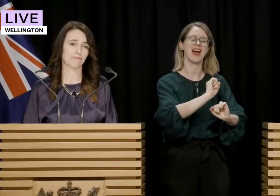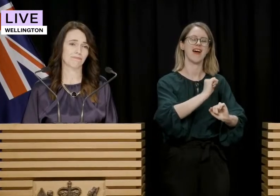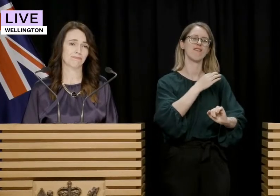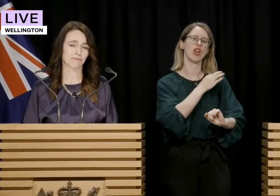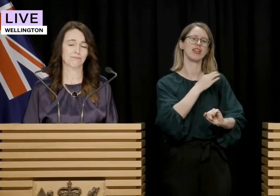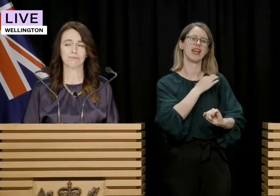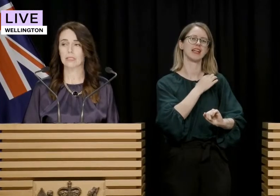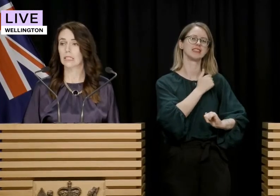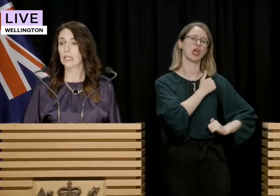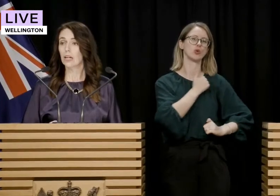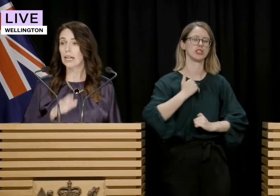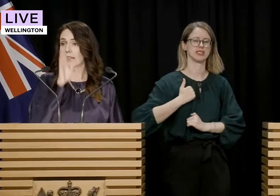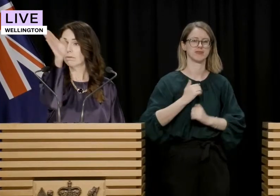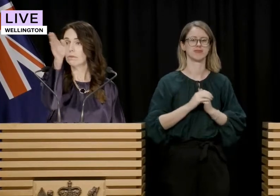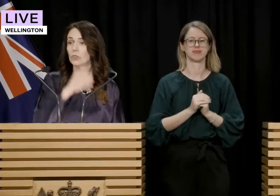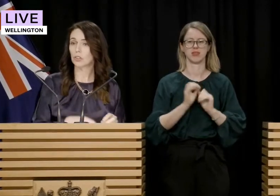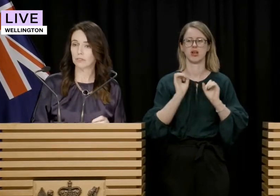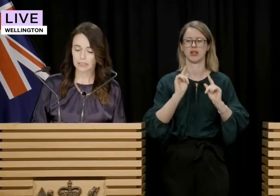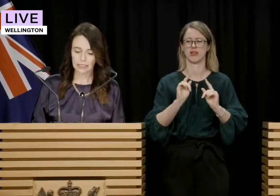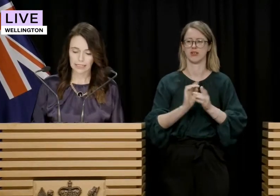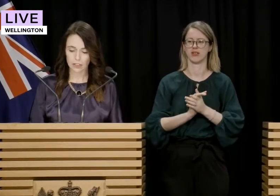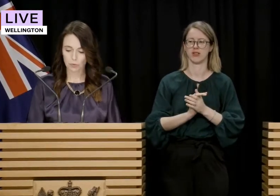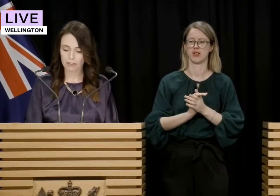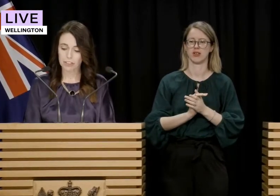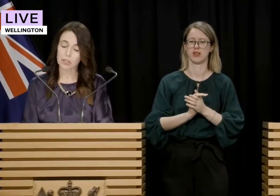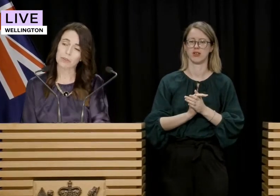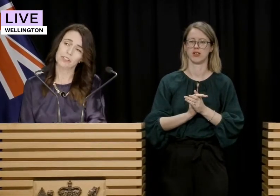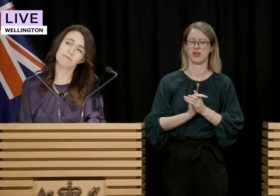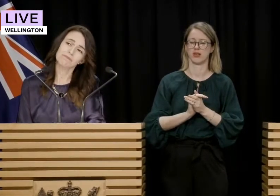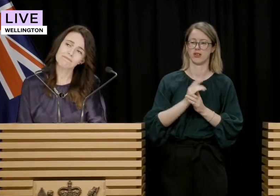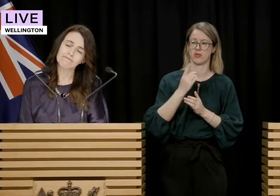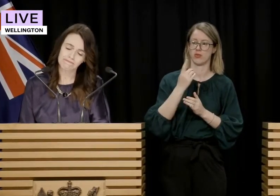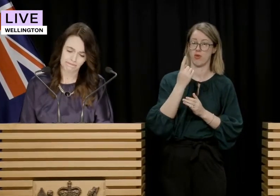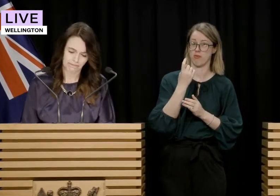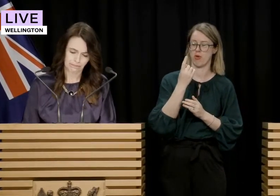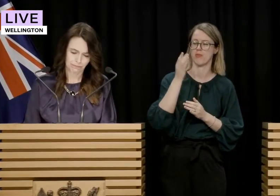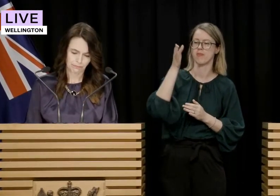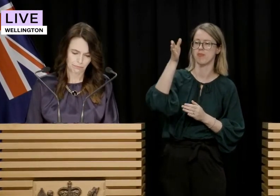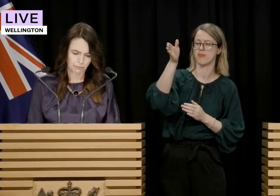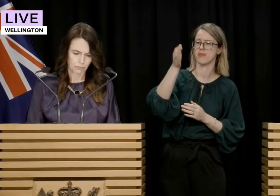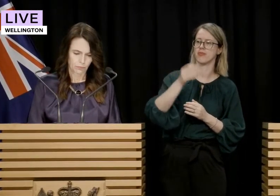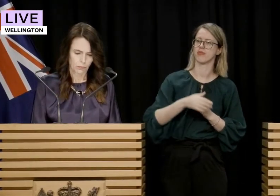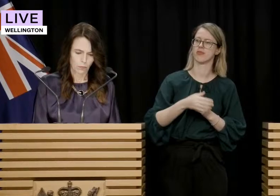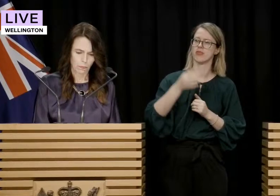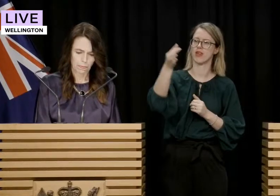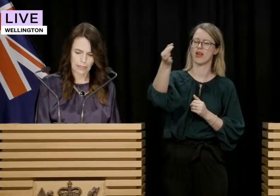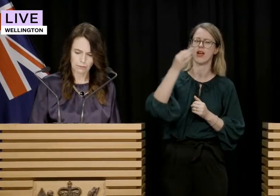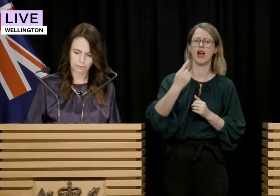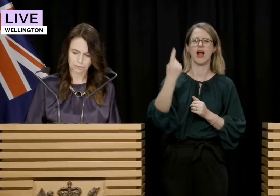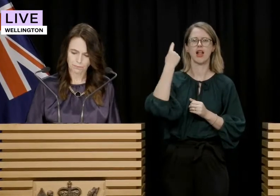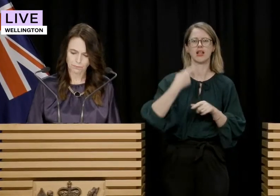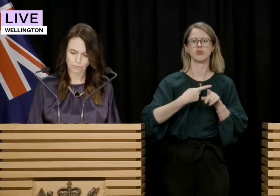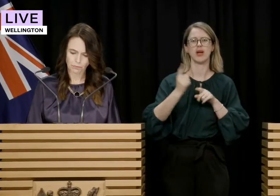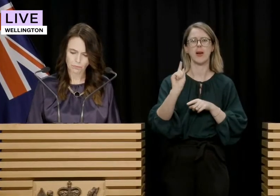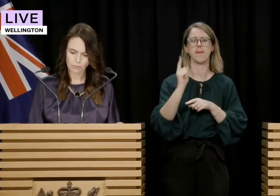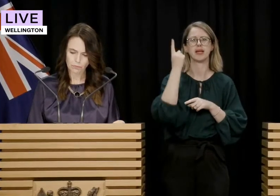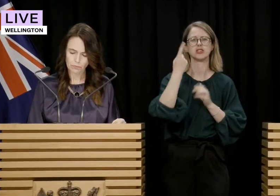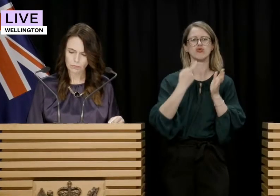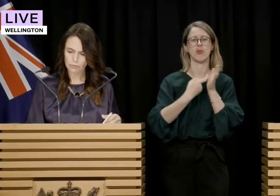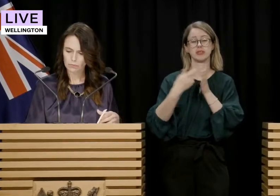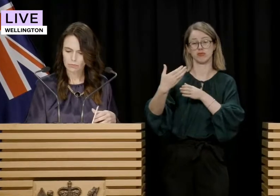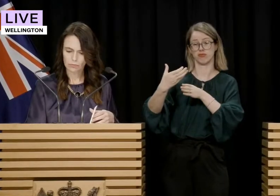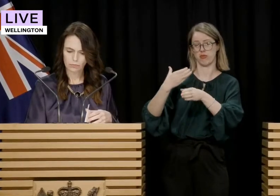volunteers. Okay, Joe, if there's nothing else, we might finish up with you. Last week when Minister Robertson was filling in for you,